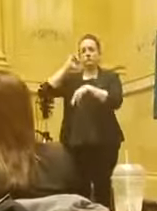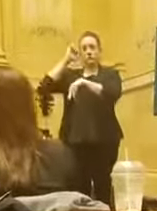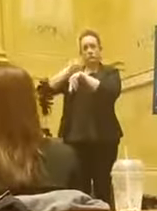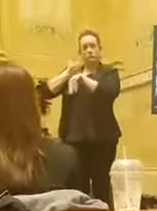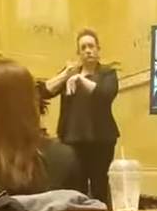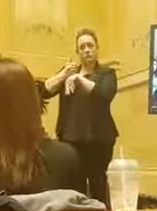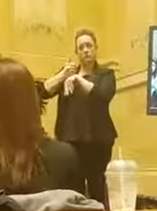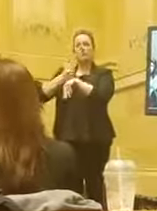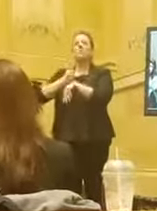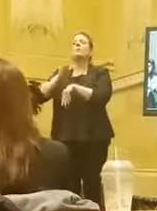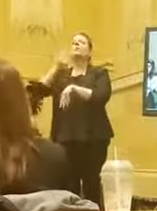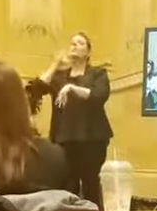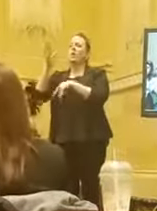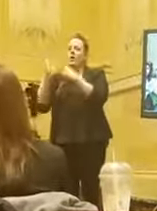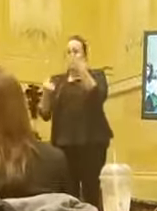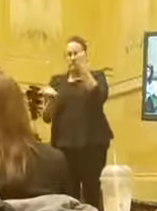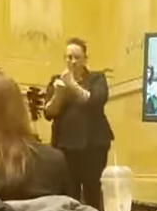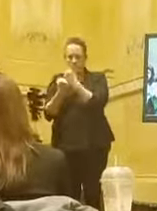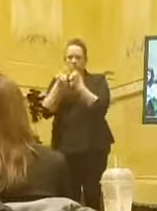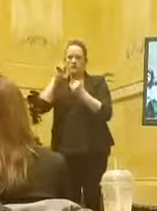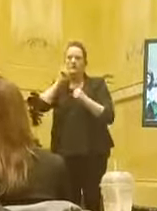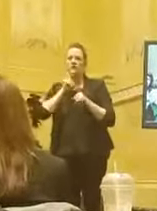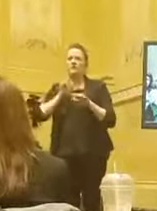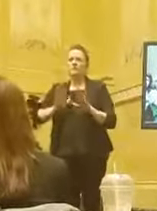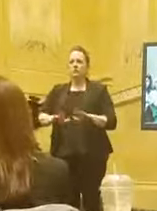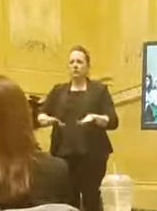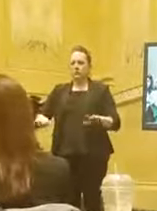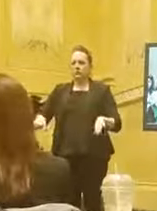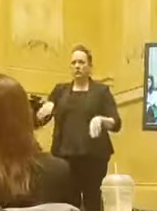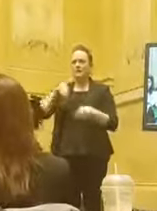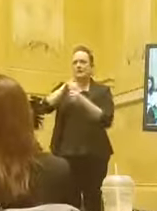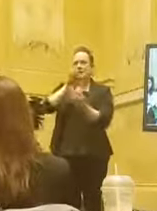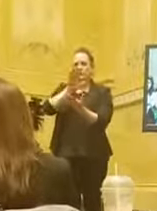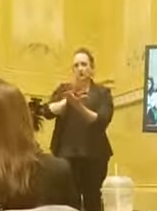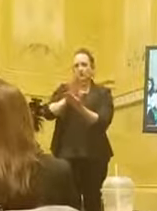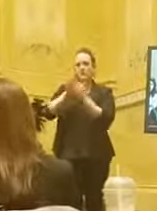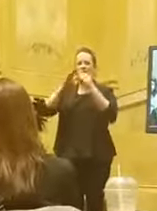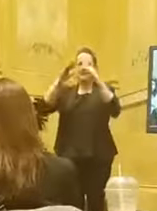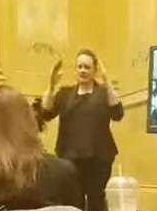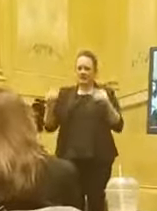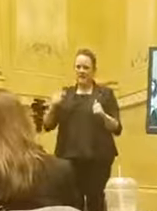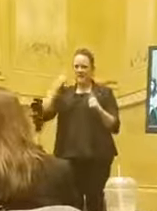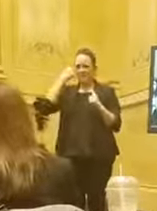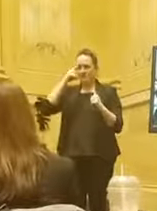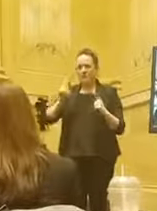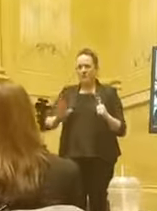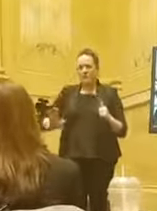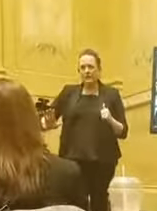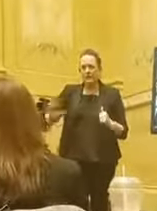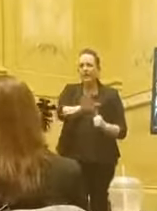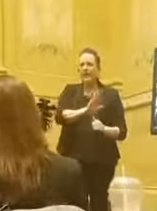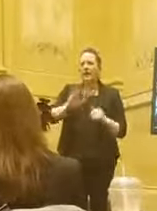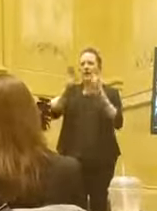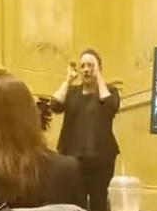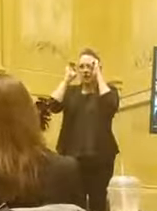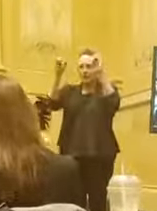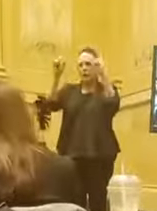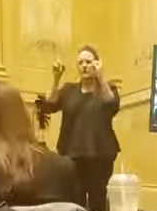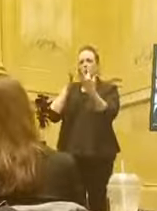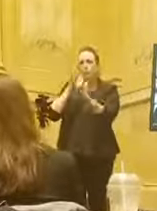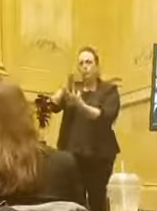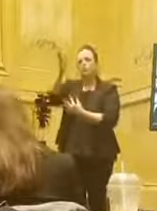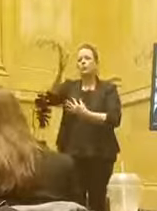teachers, and others. Within a school system, we need to support our deaf children and their access to education through